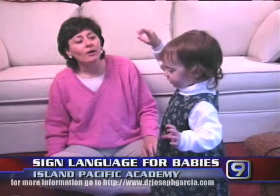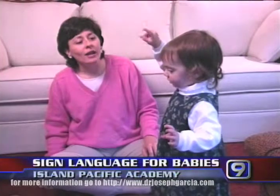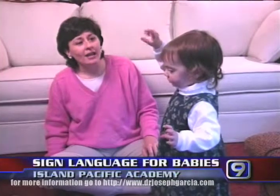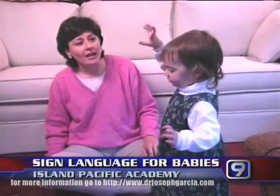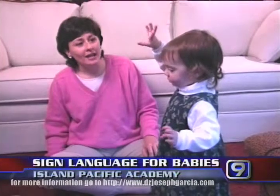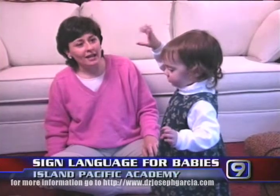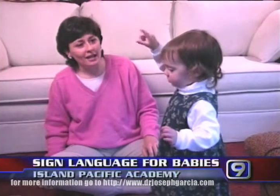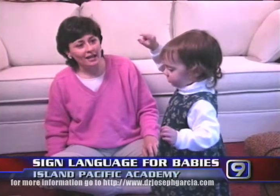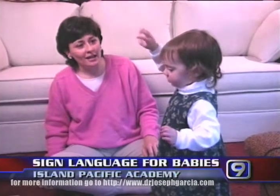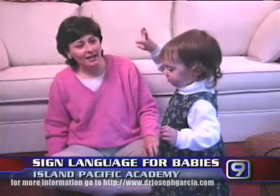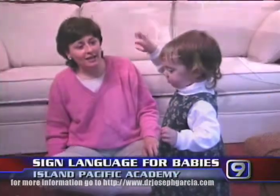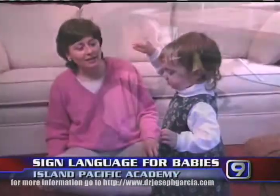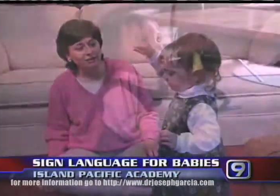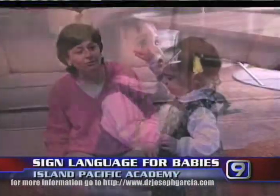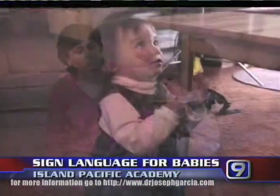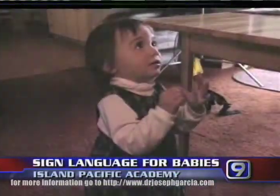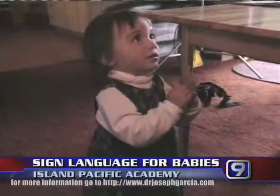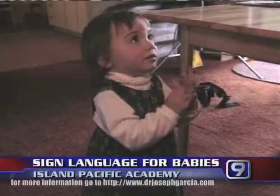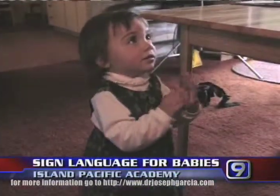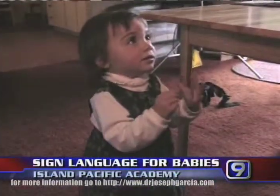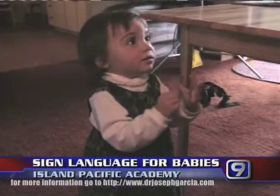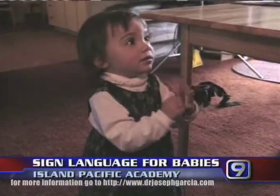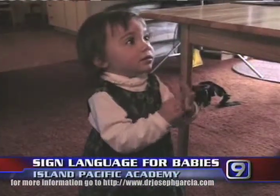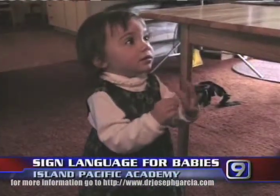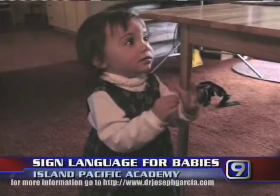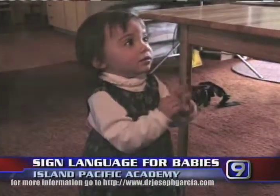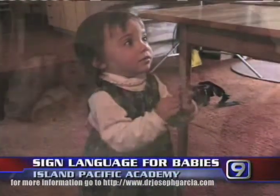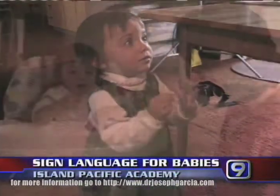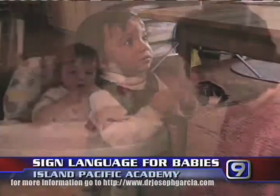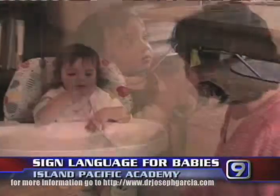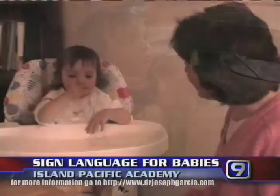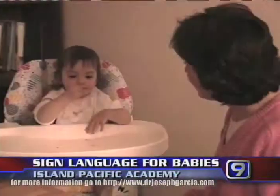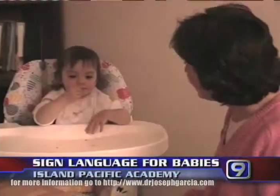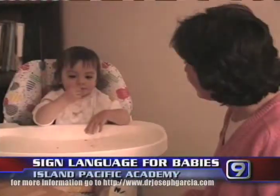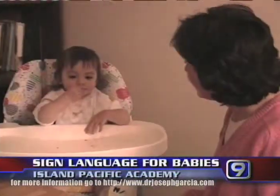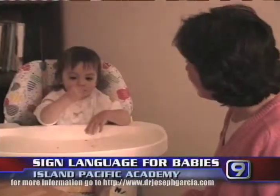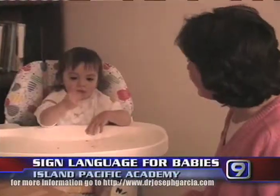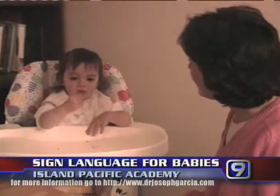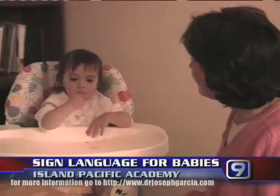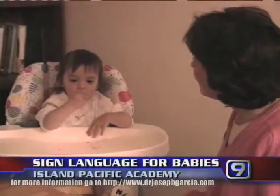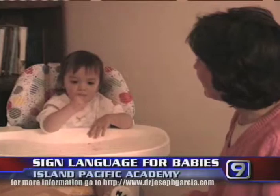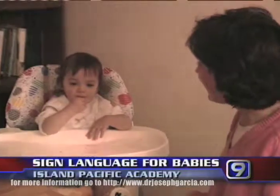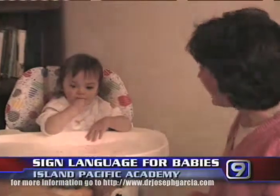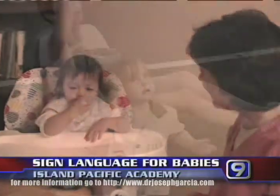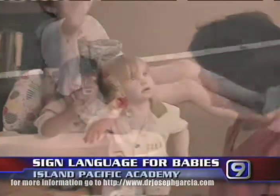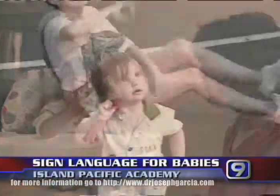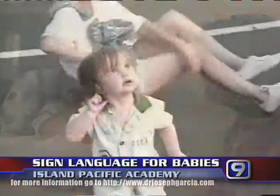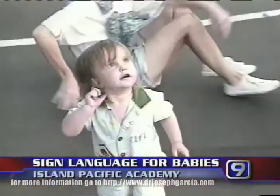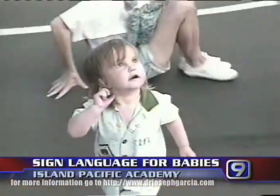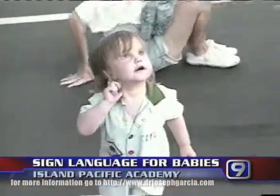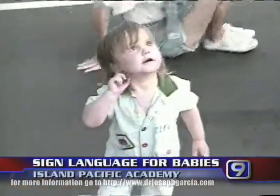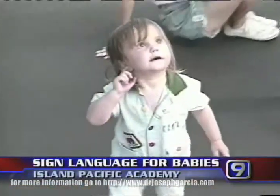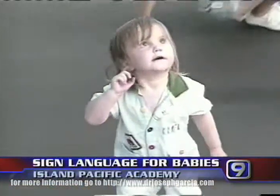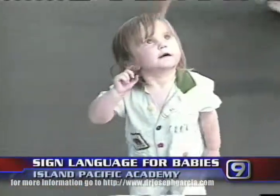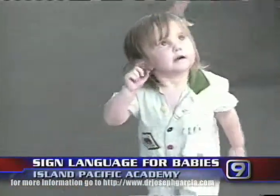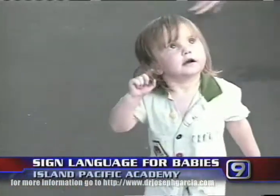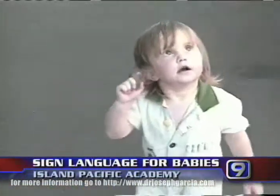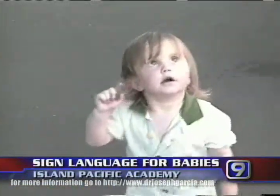allows parents to communicate with their children before the kids can learn to speak. This baby is telling her mother her teeth hurt and she needs